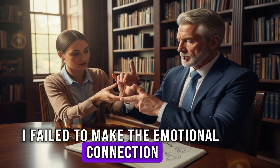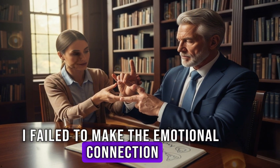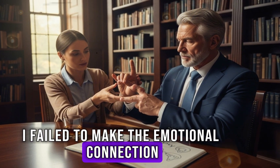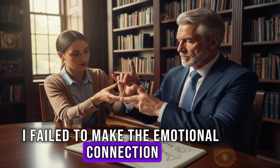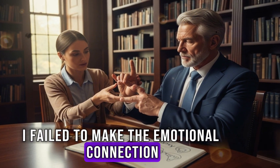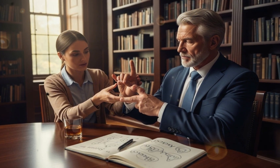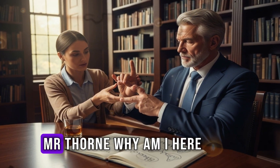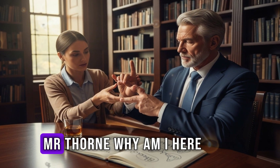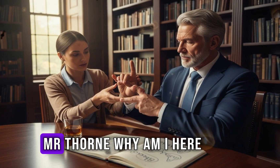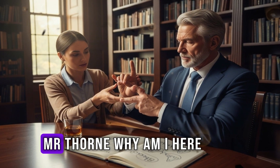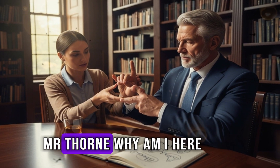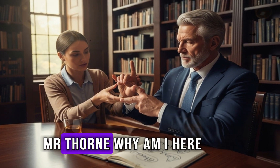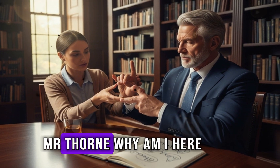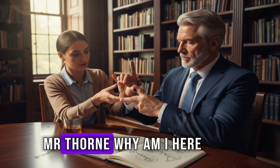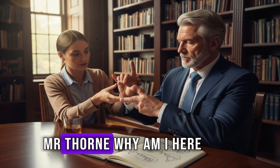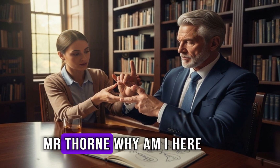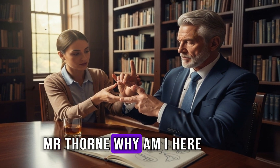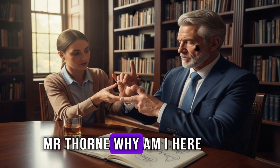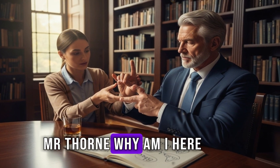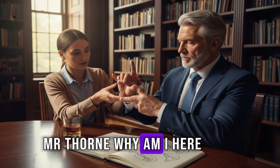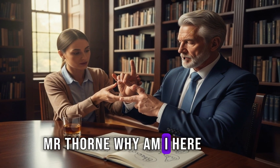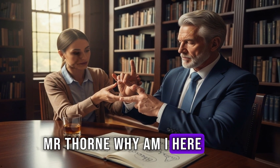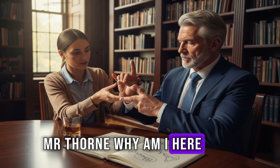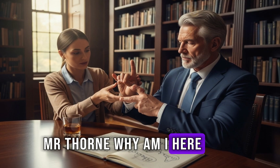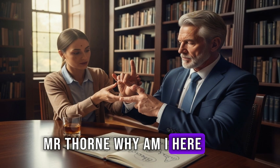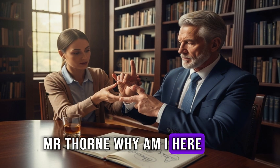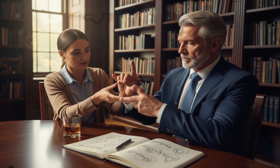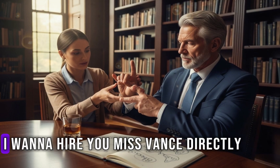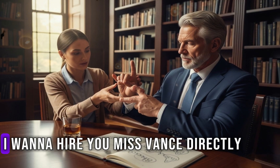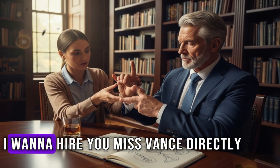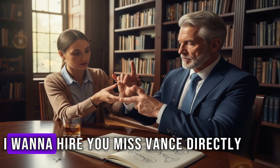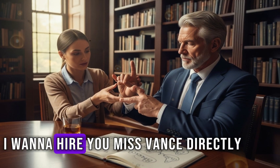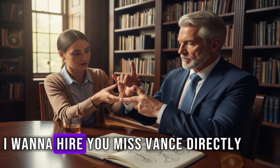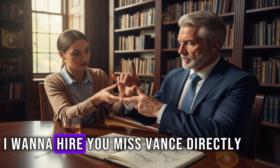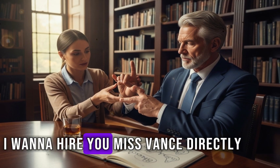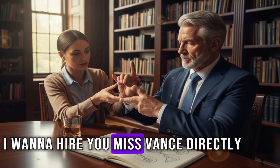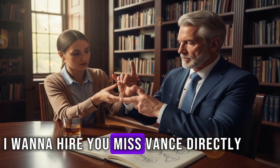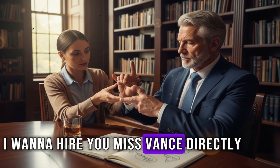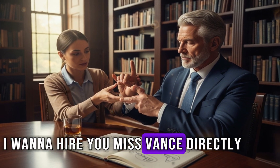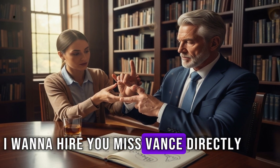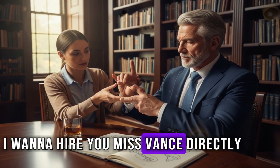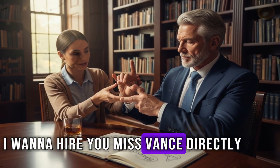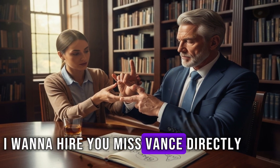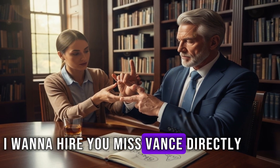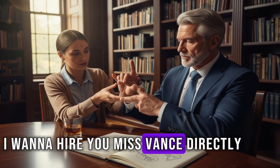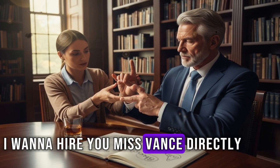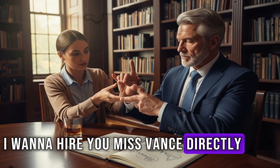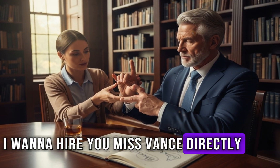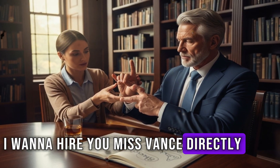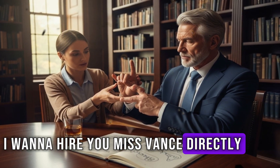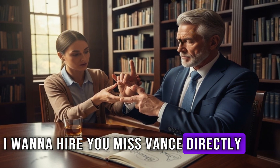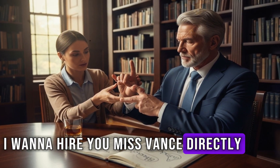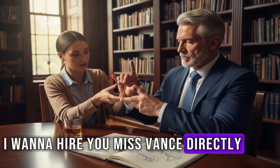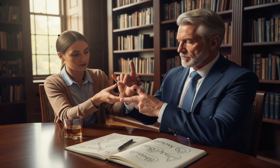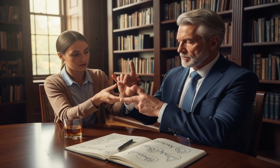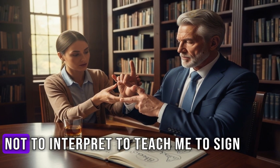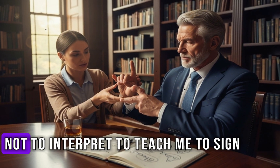connection. Mr. Thorne, why am I here? I want to hire you, Miss Vance. Directly. Not